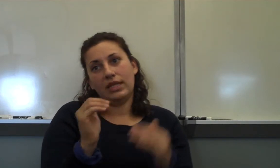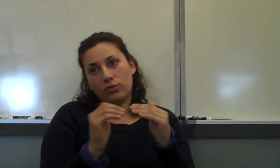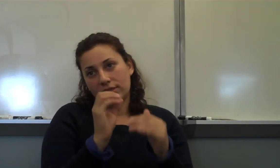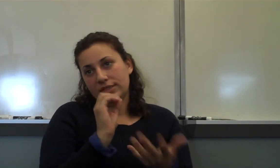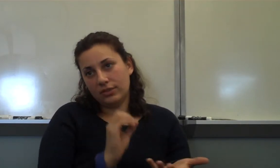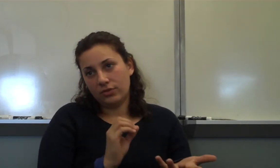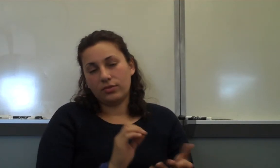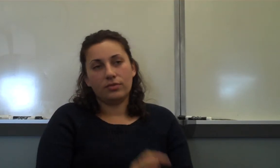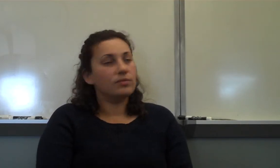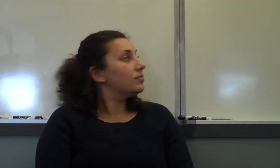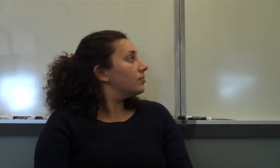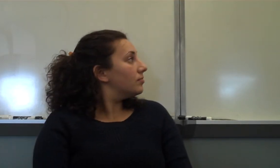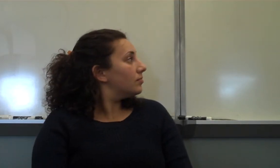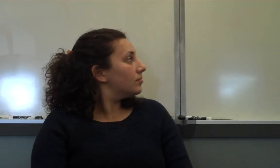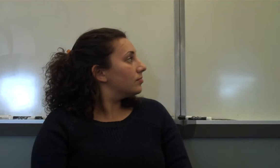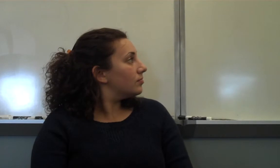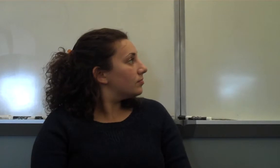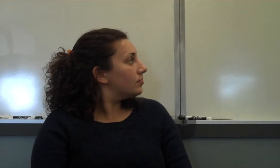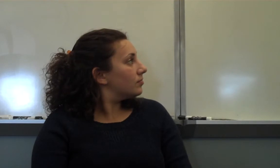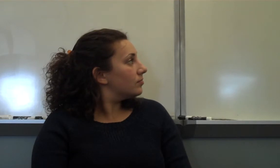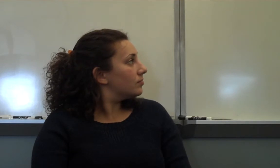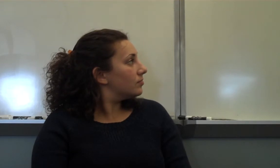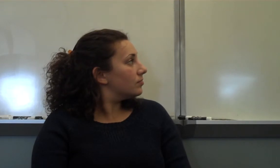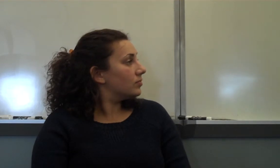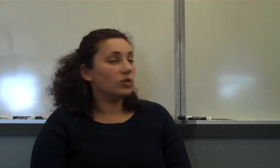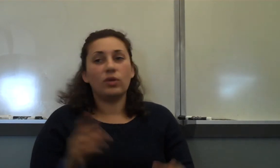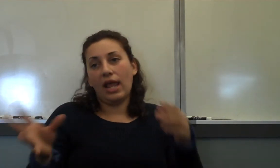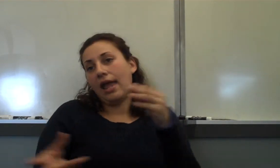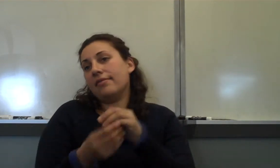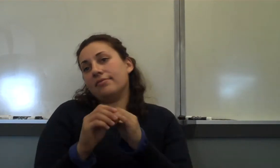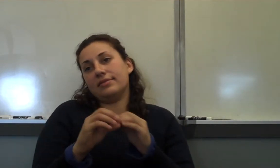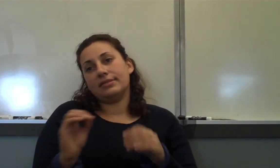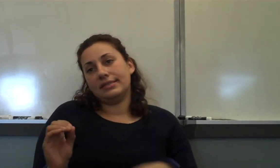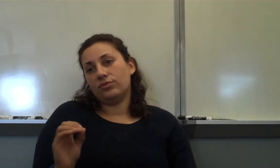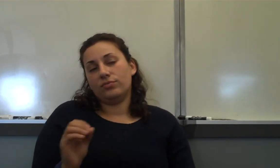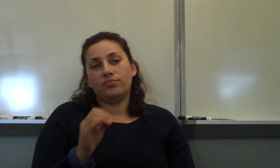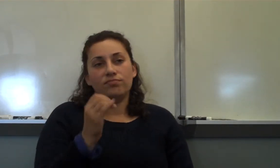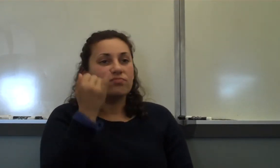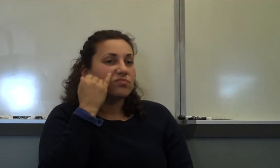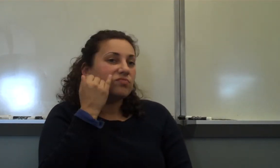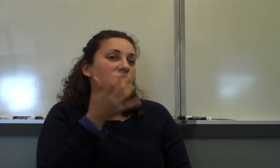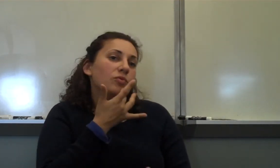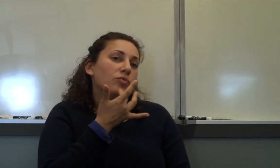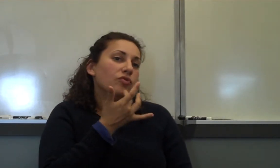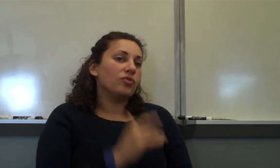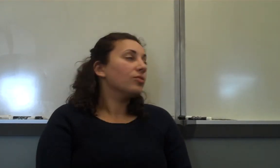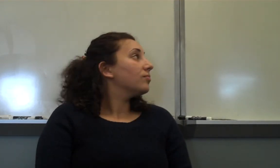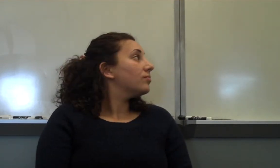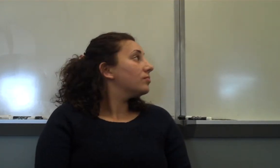1 is 2, right? And you can put the trailer on there if you wish. Okay, so this gives us 270.